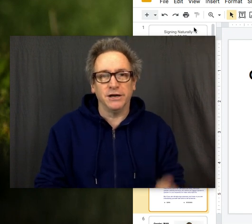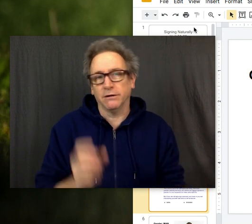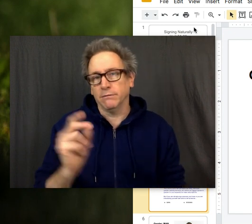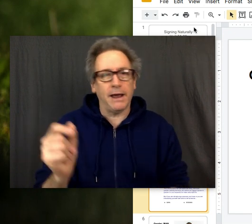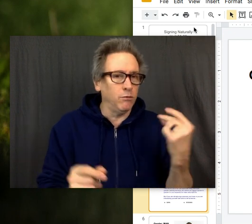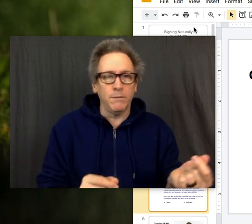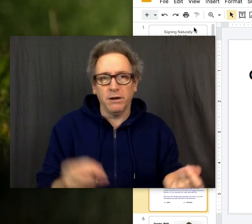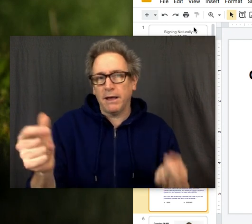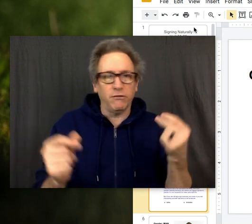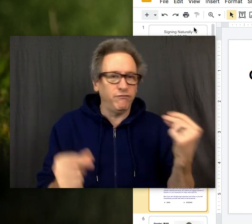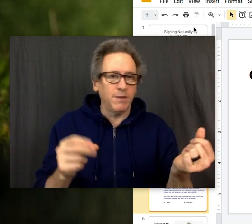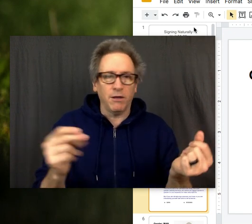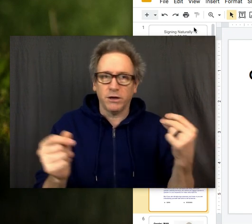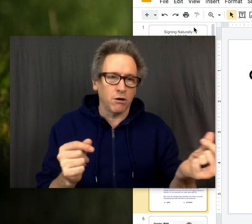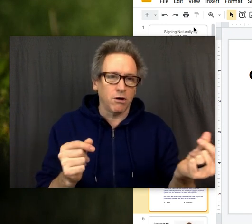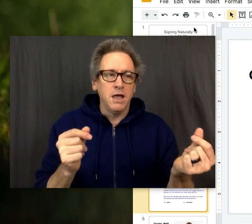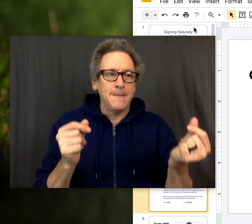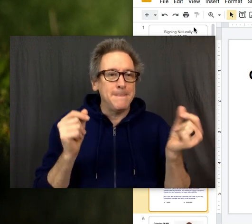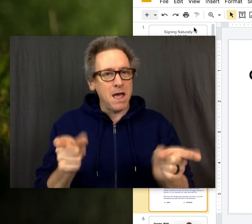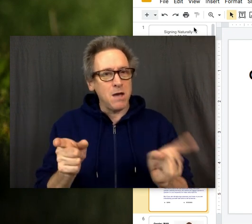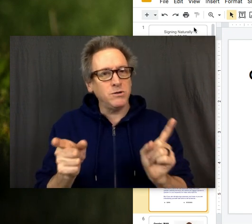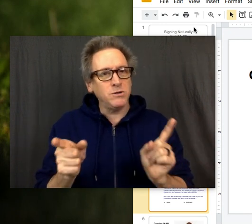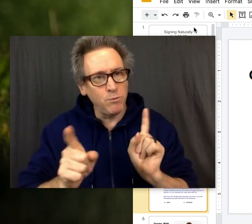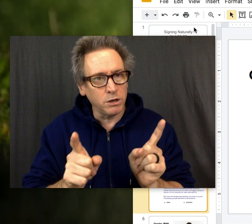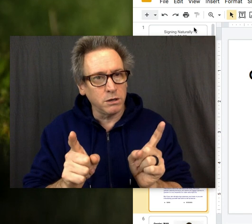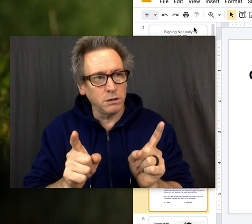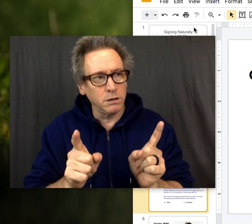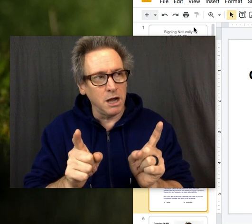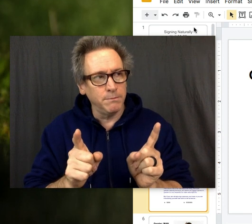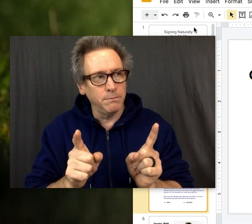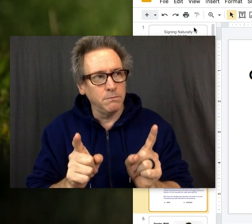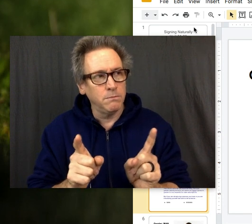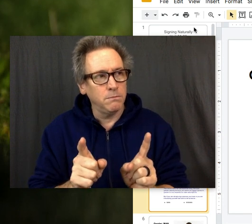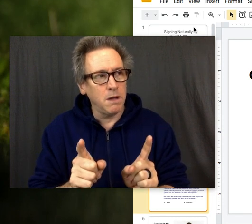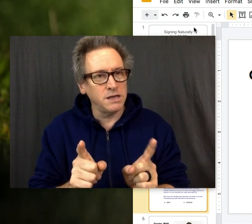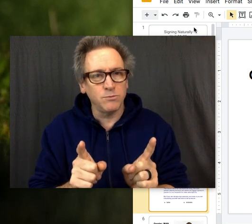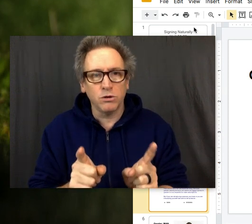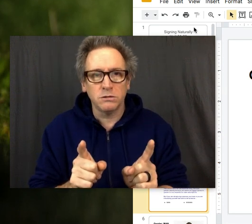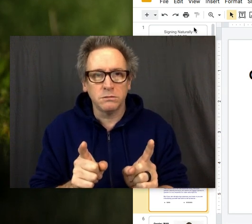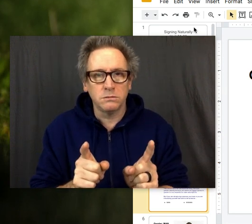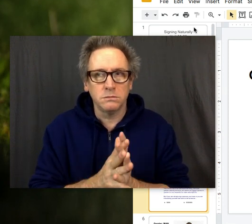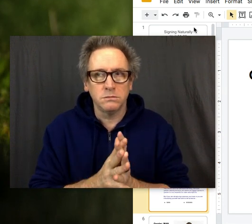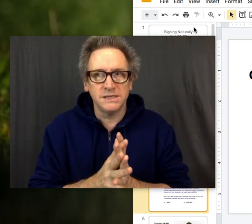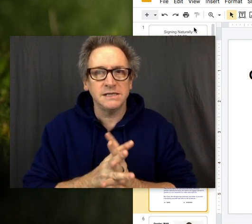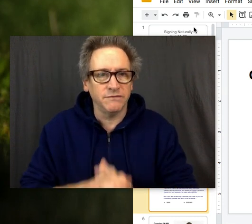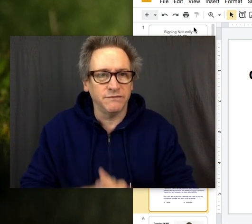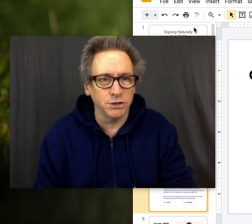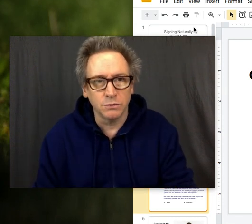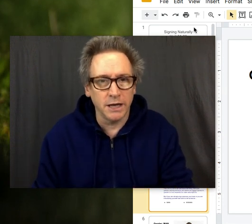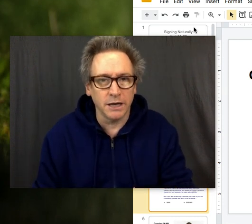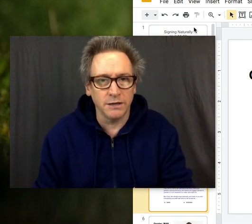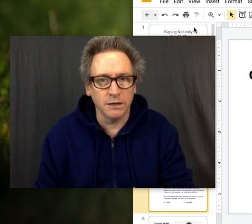talk about gender: man, woman, male, female, boy, girl. Now it's a little bit more, it's a more sensitive